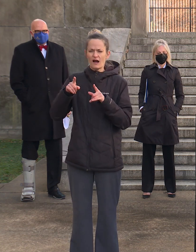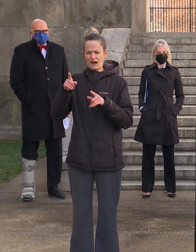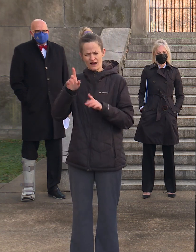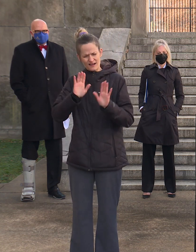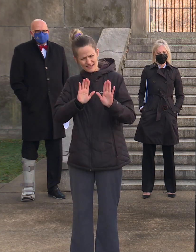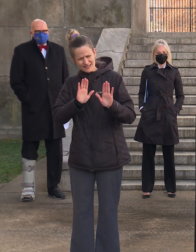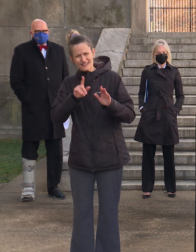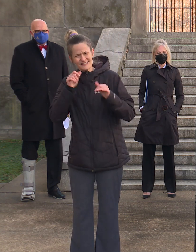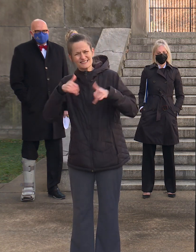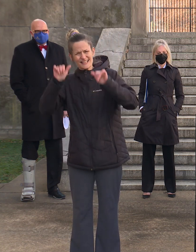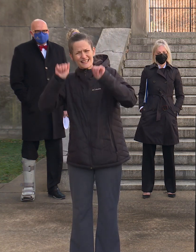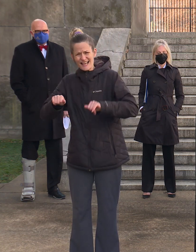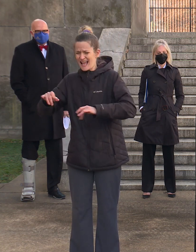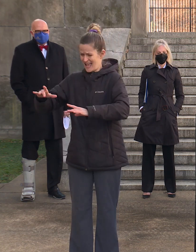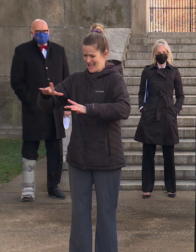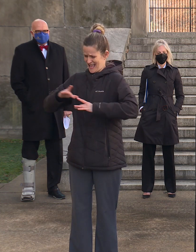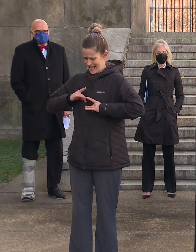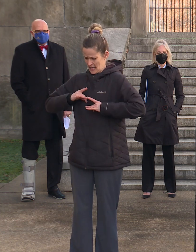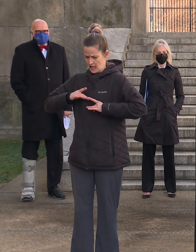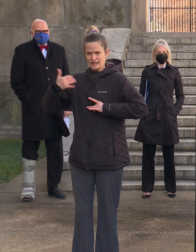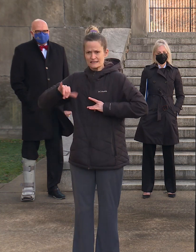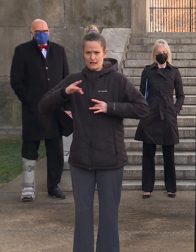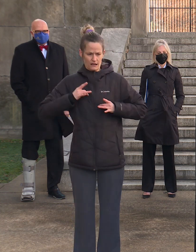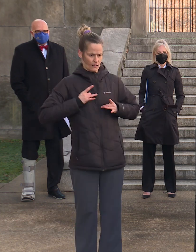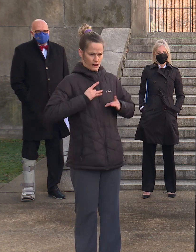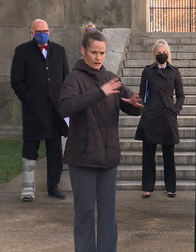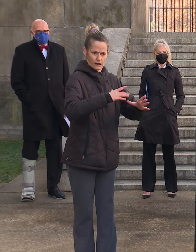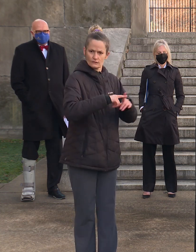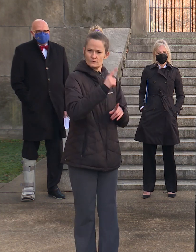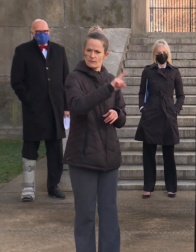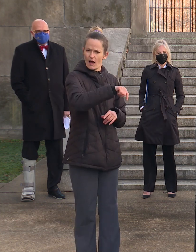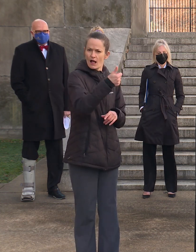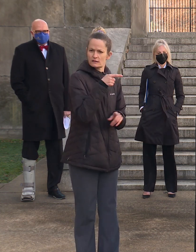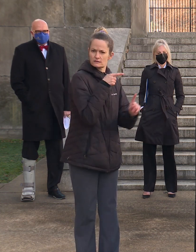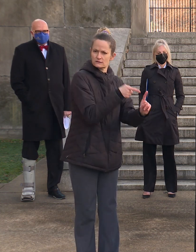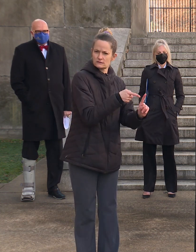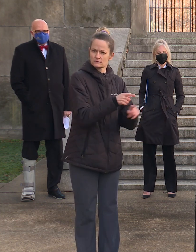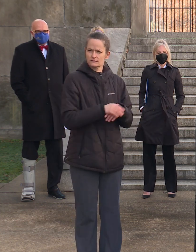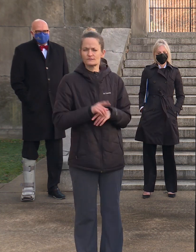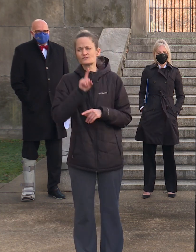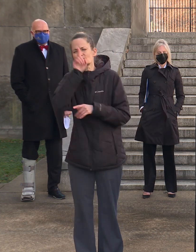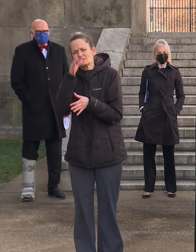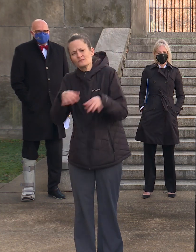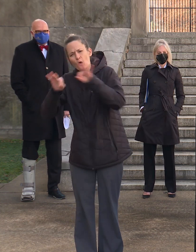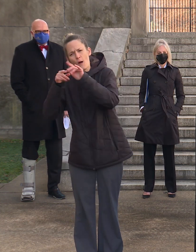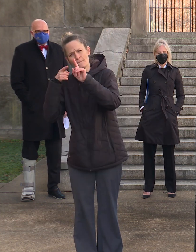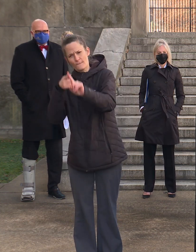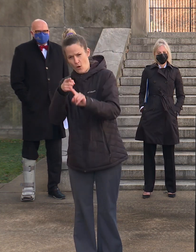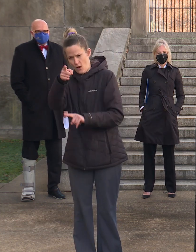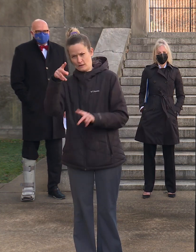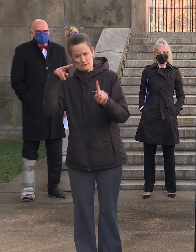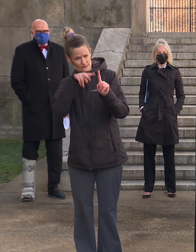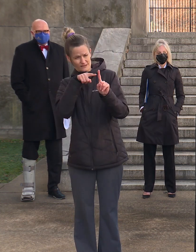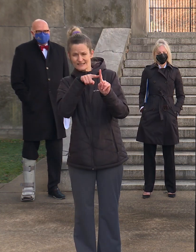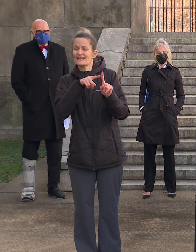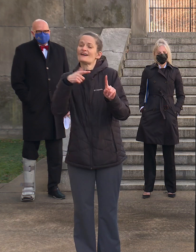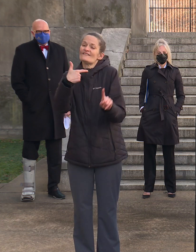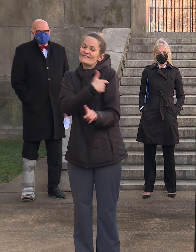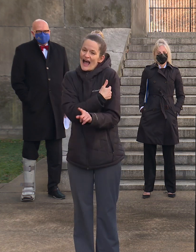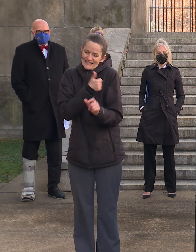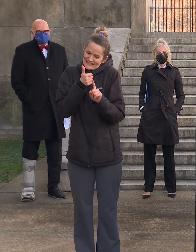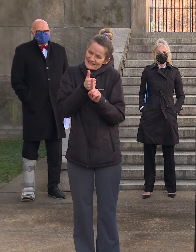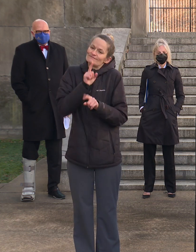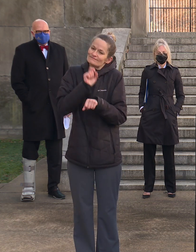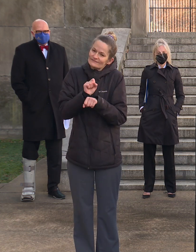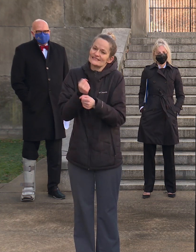still transmit this virus. This is an important point. These vaccines are safe and work to keep us from becoming sick